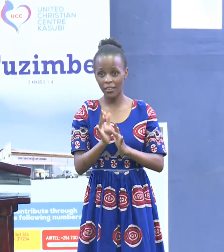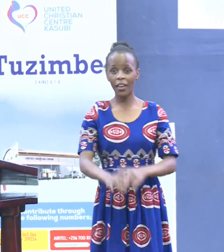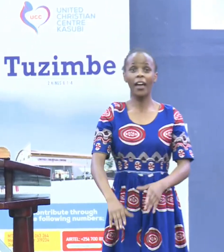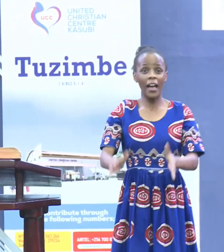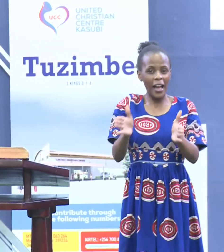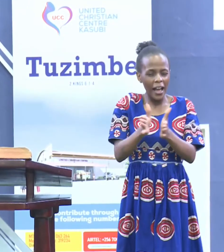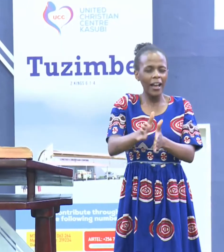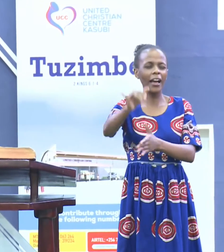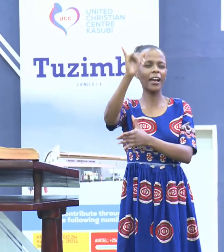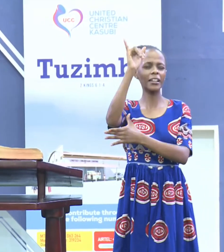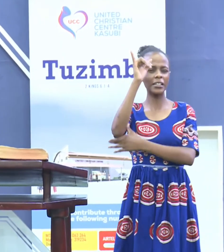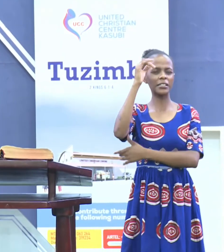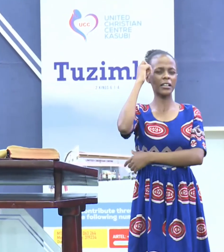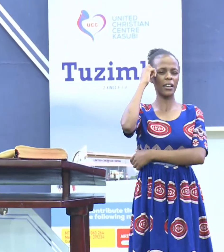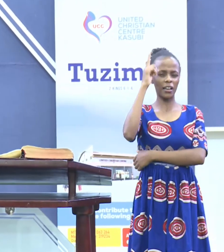Christ,